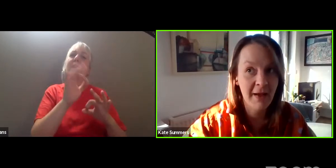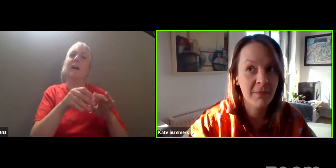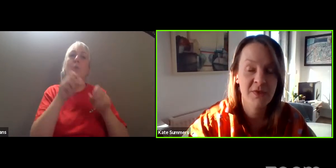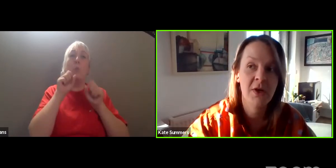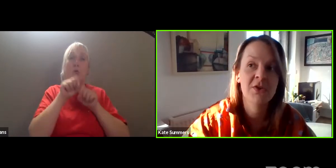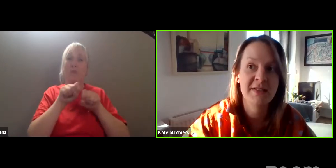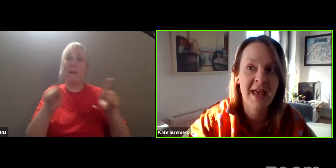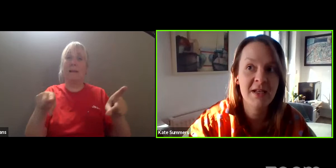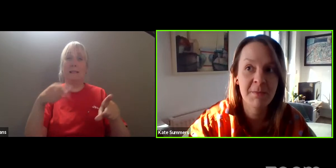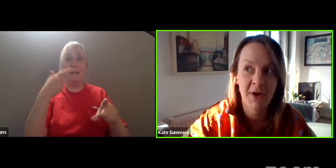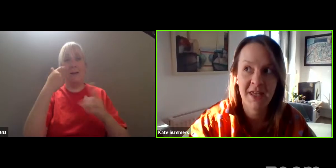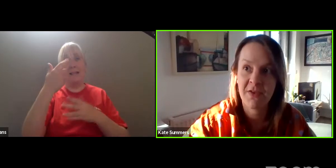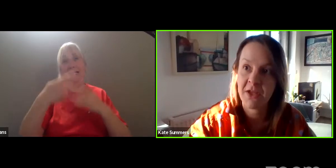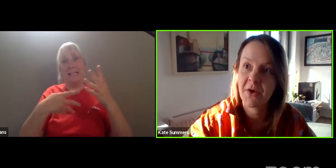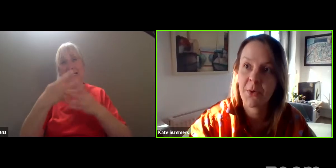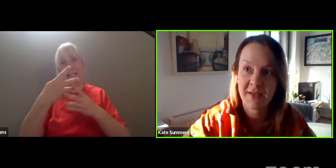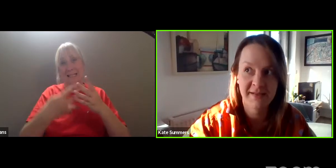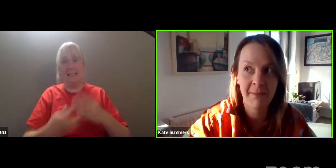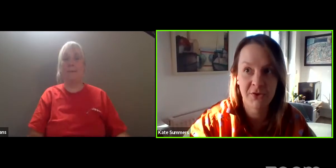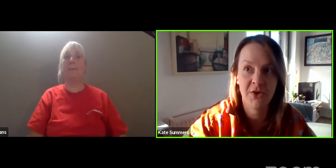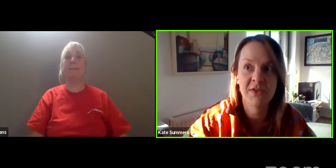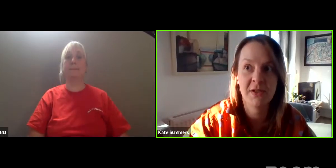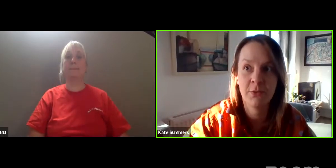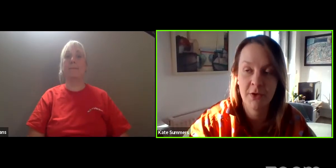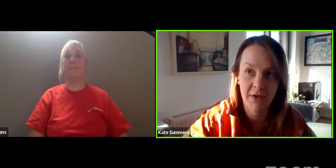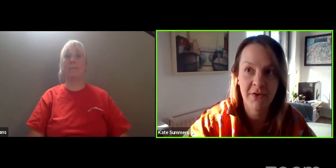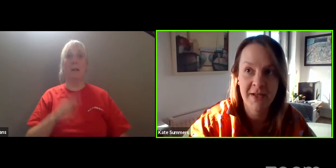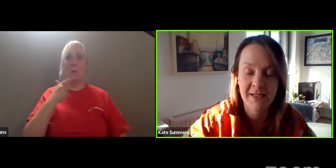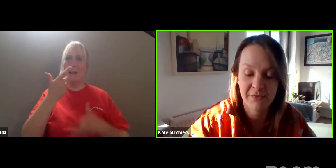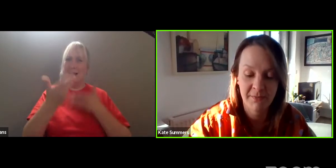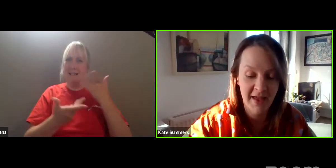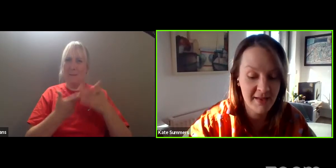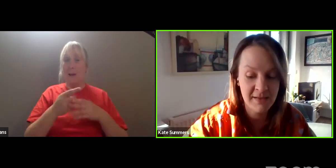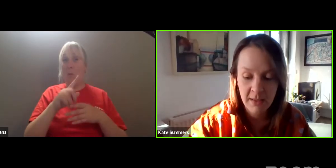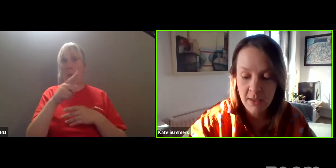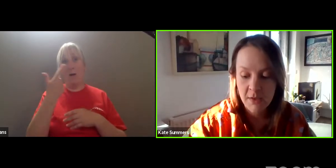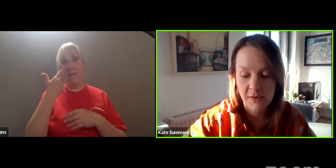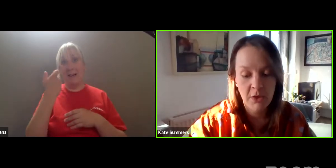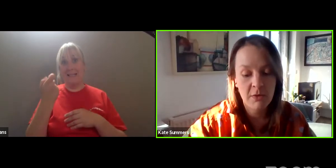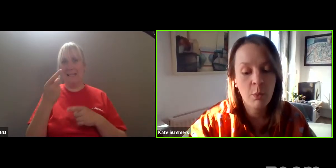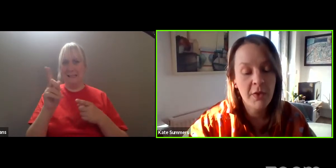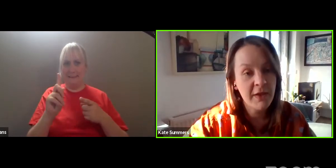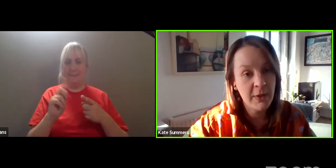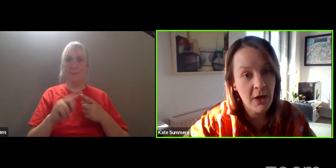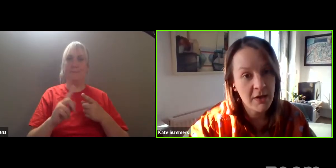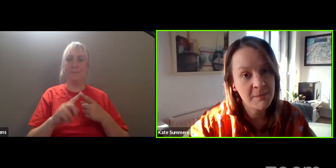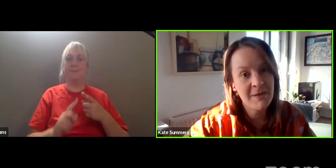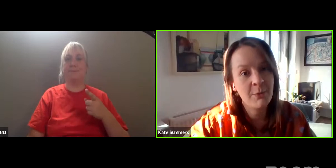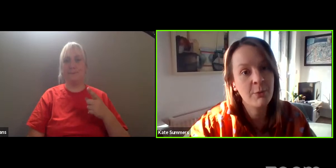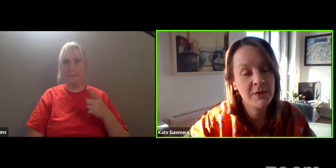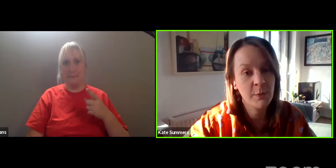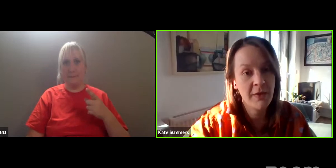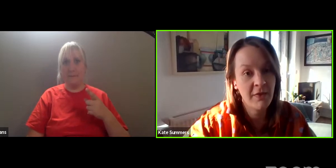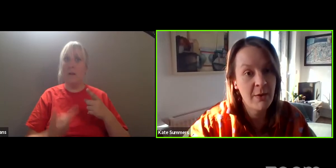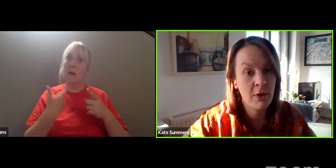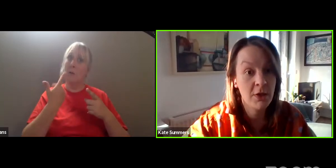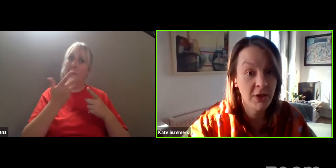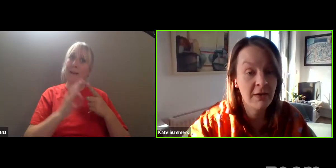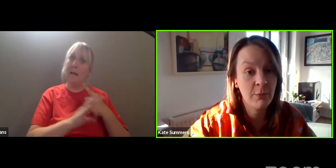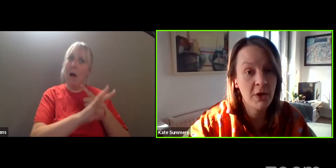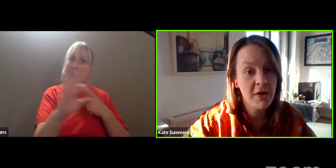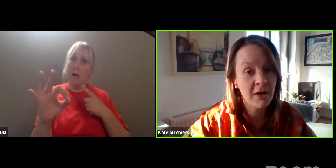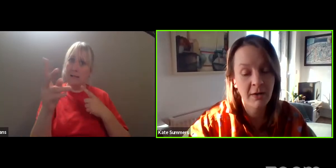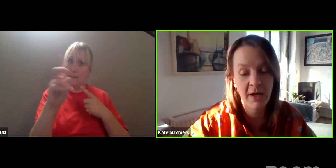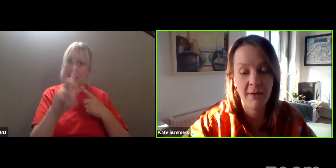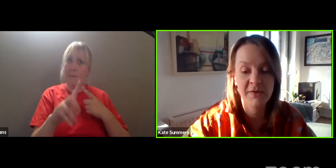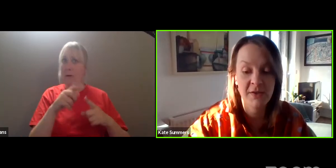about that. And so I'll just end by giving you a quick snapshot of one of our findings from that. So one thing we asked people was whether they were